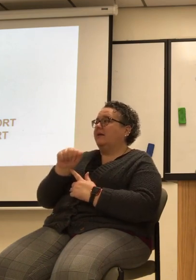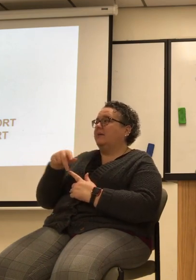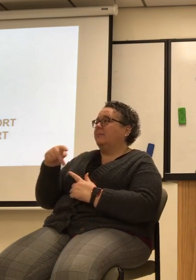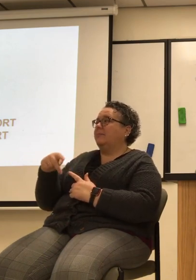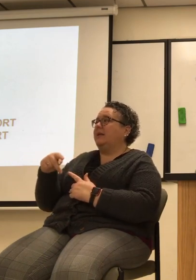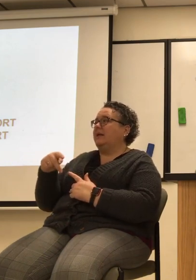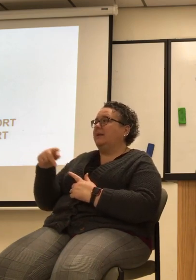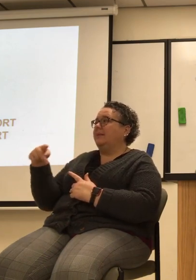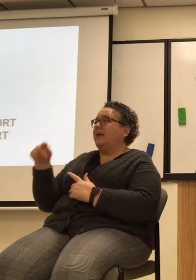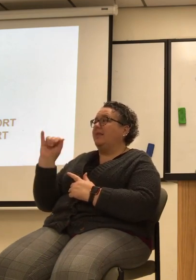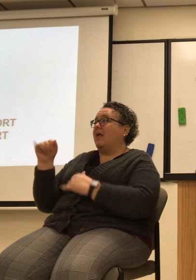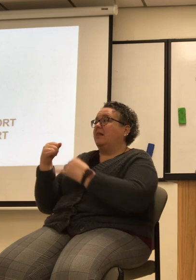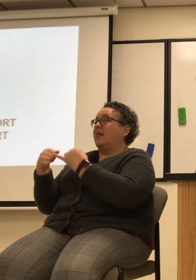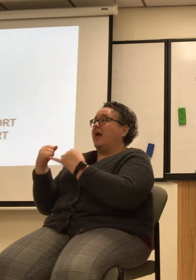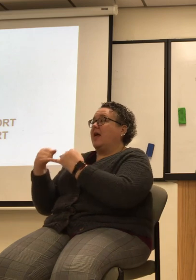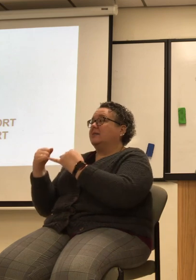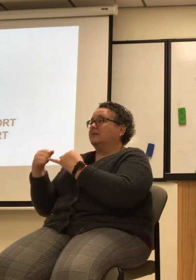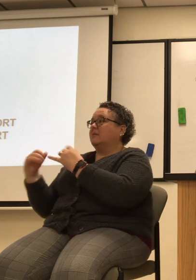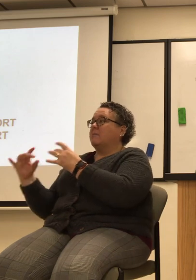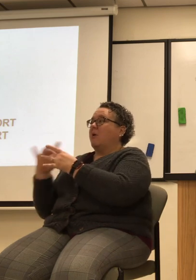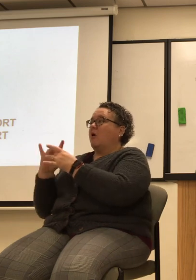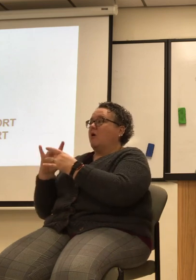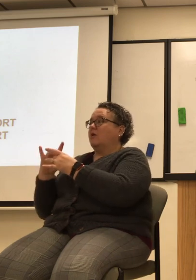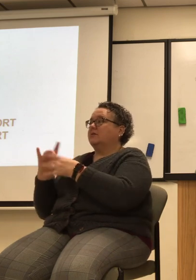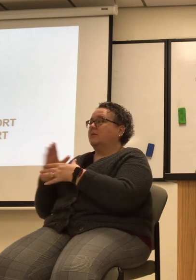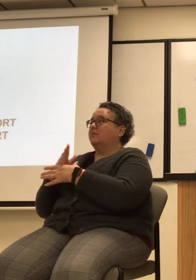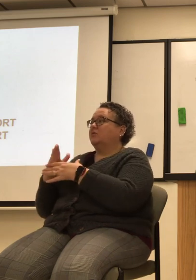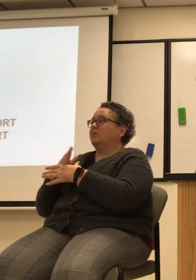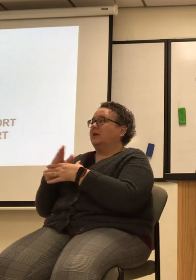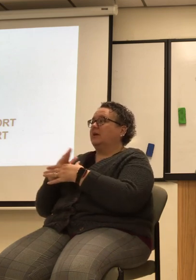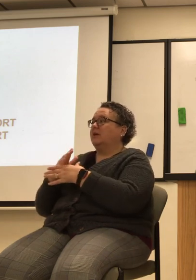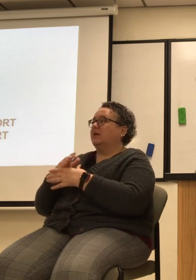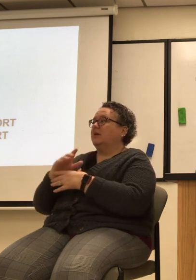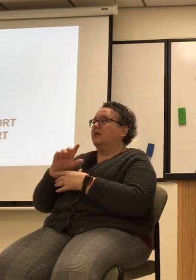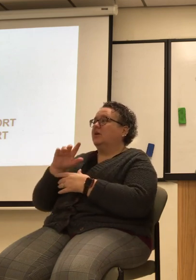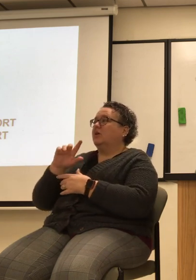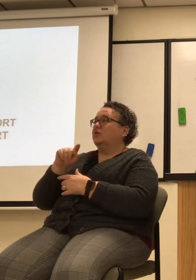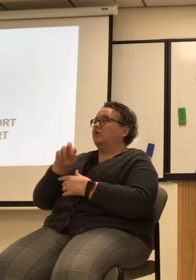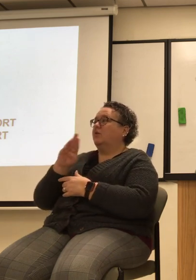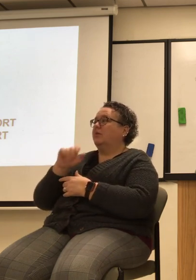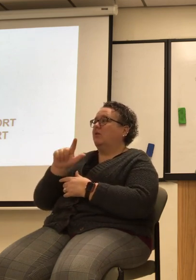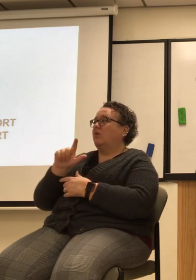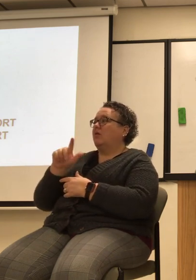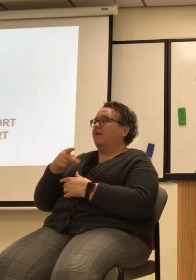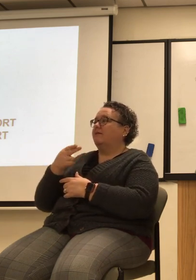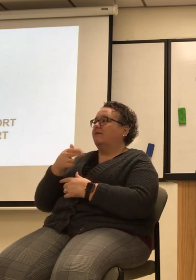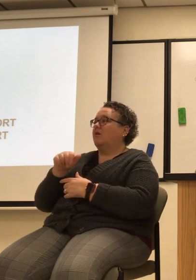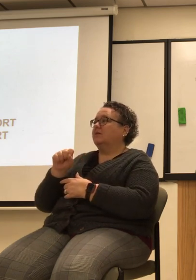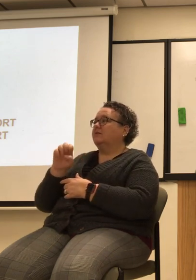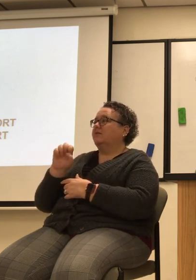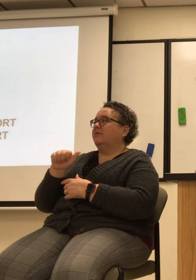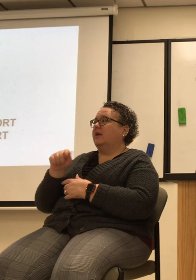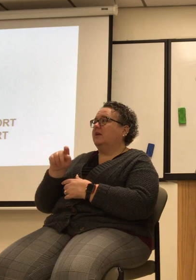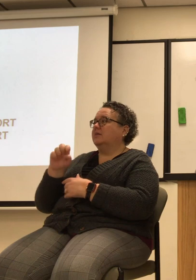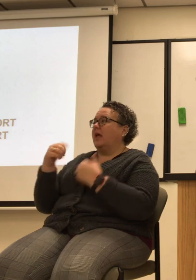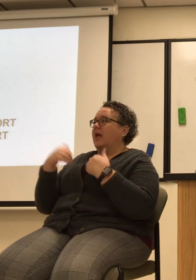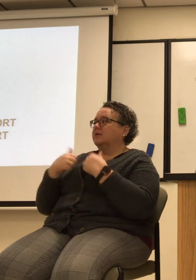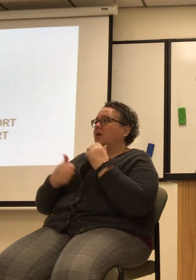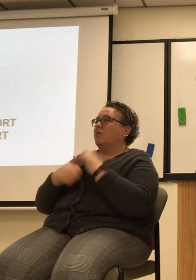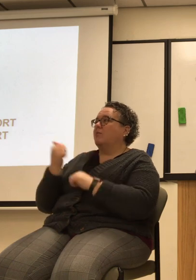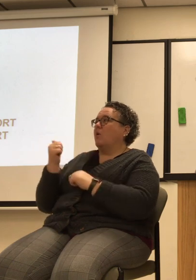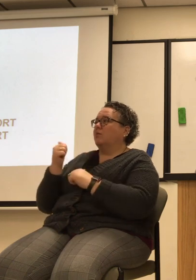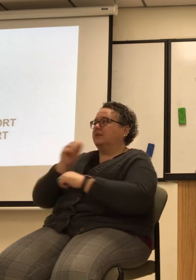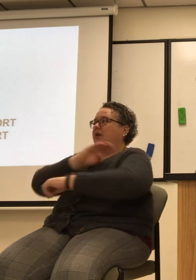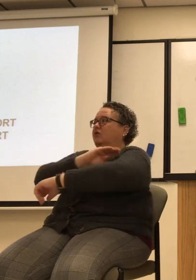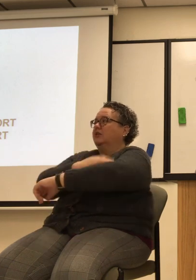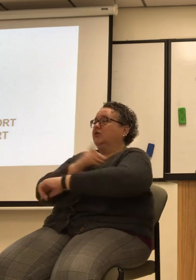a P, and that last bond between that terminal phosphate carries the most energy. So when you expend